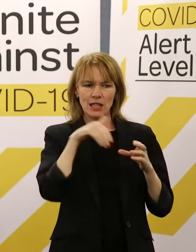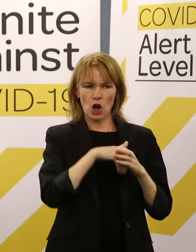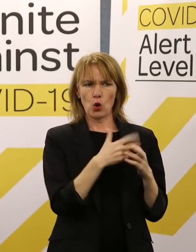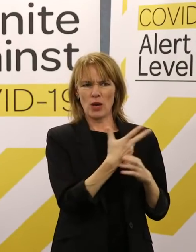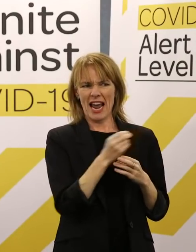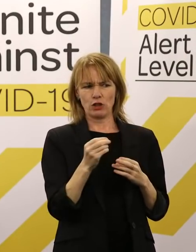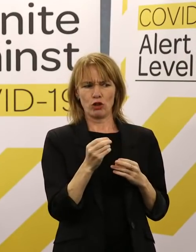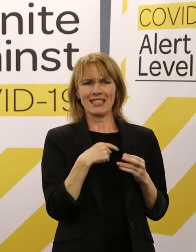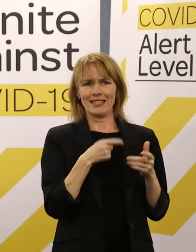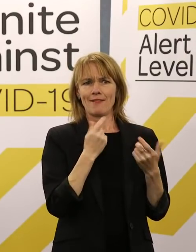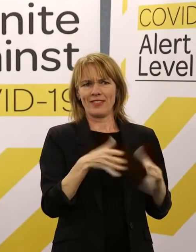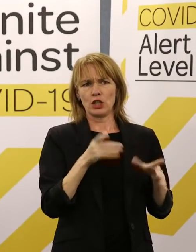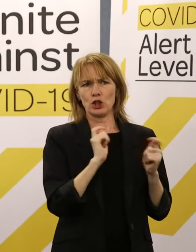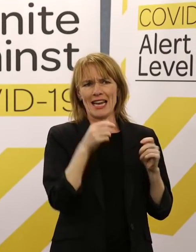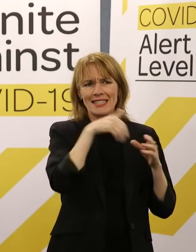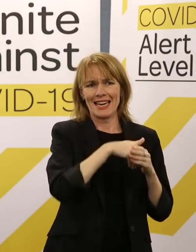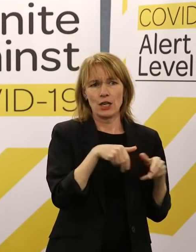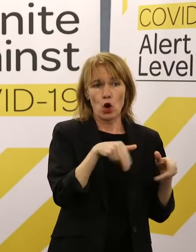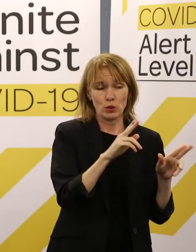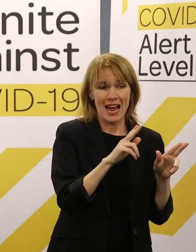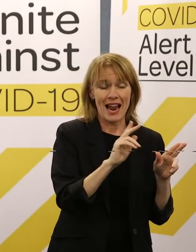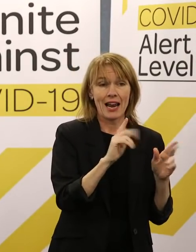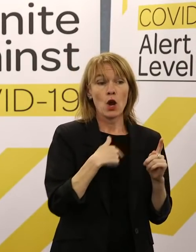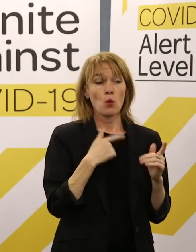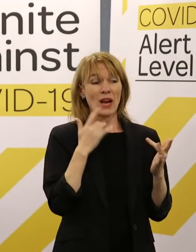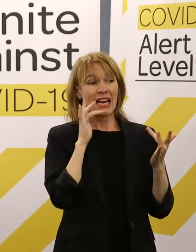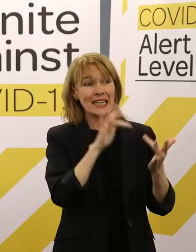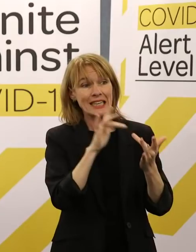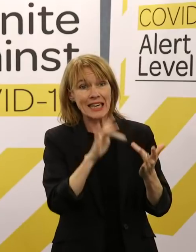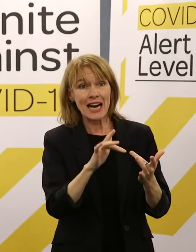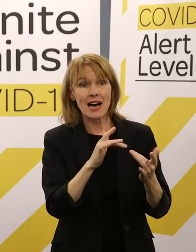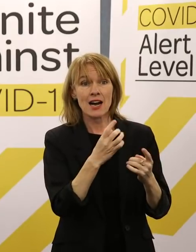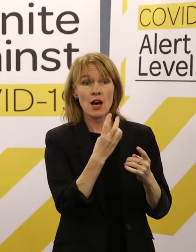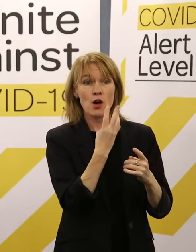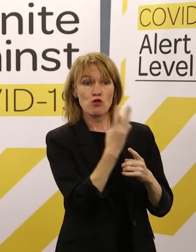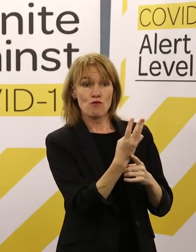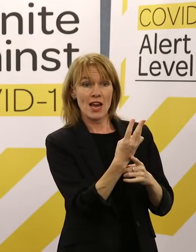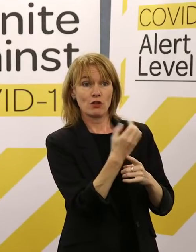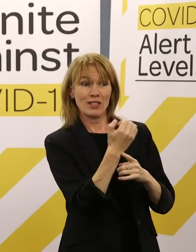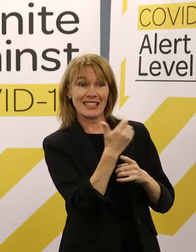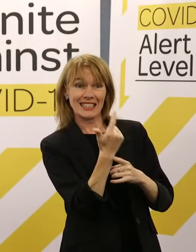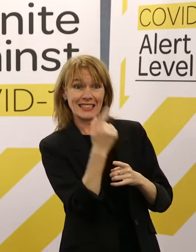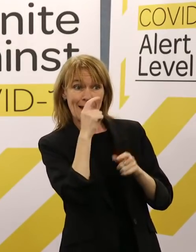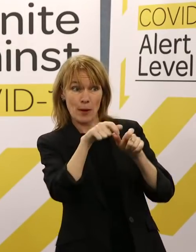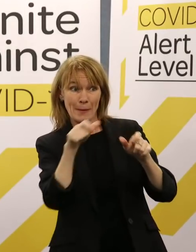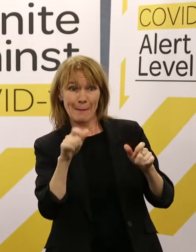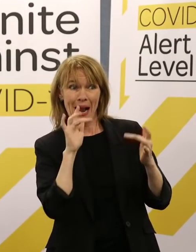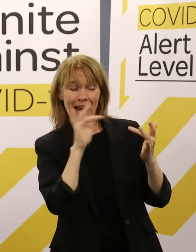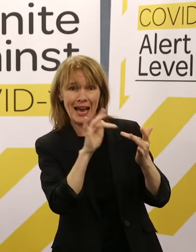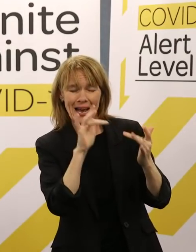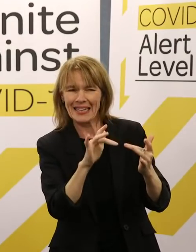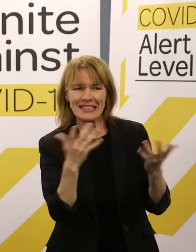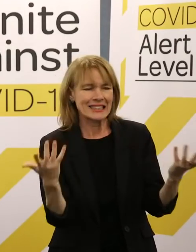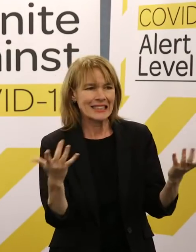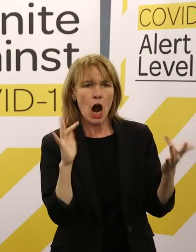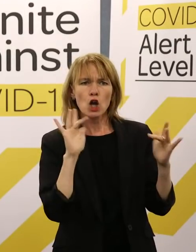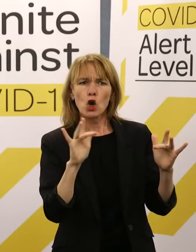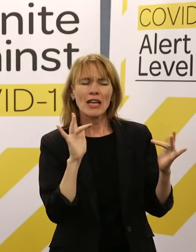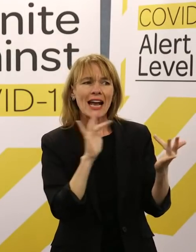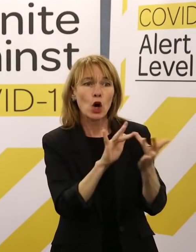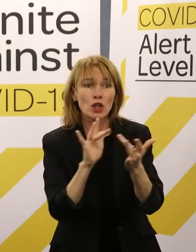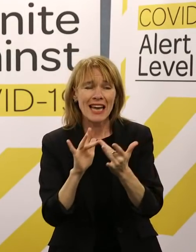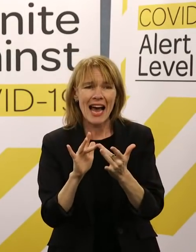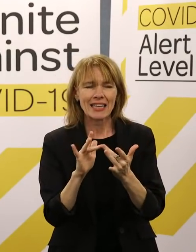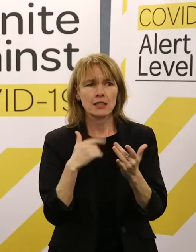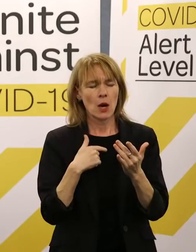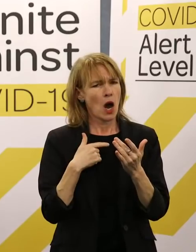departure. There are still 367 people with whom we are having trouble making contact, not for want of